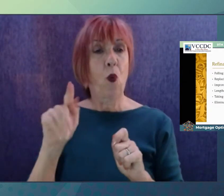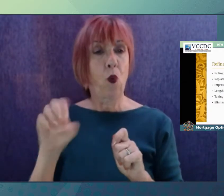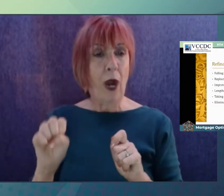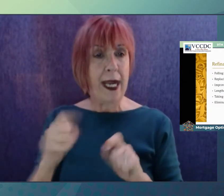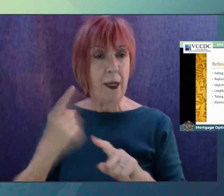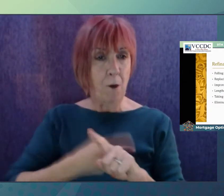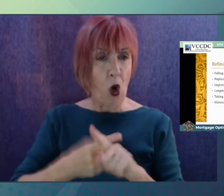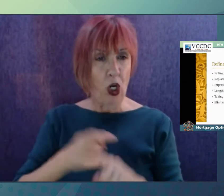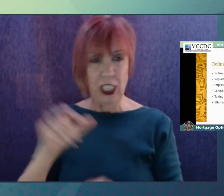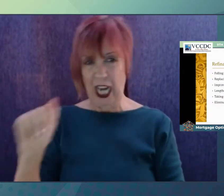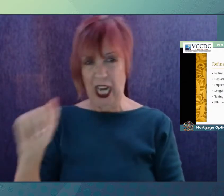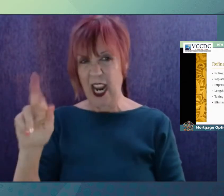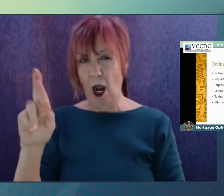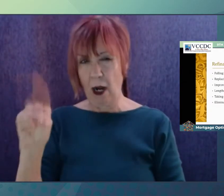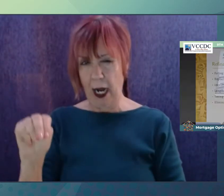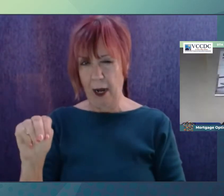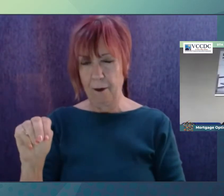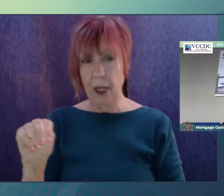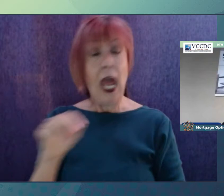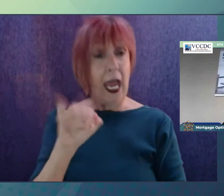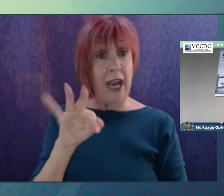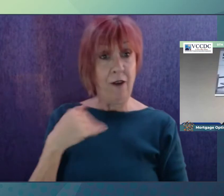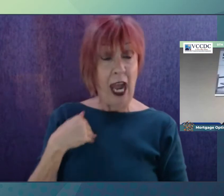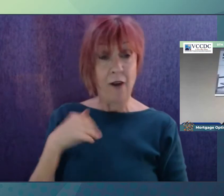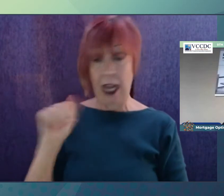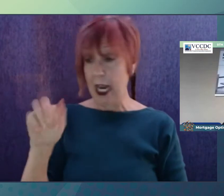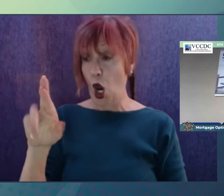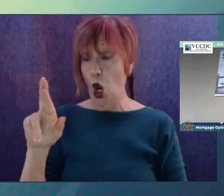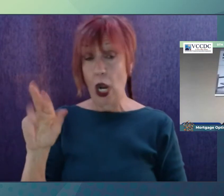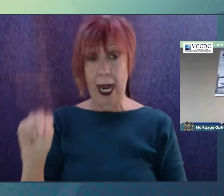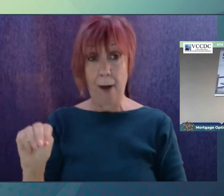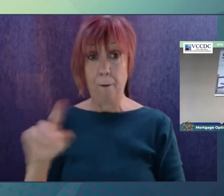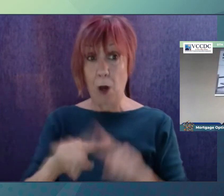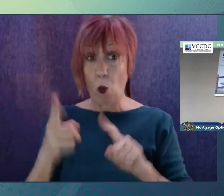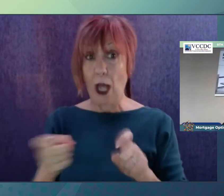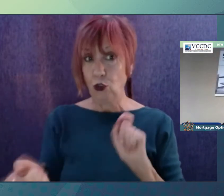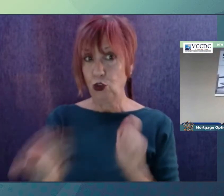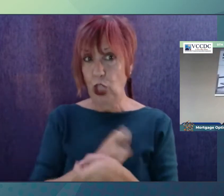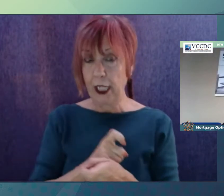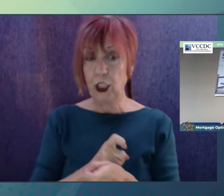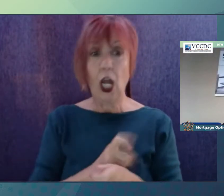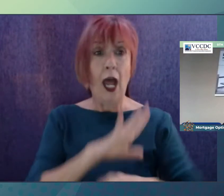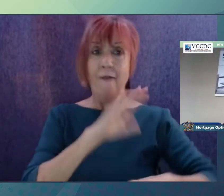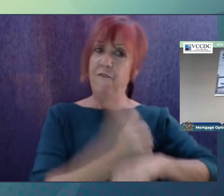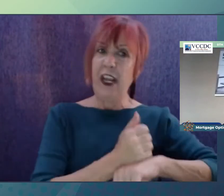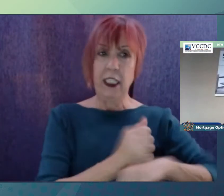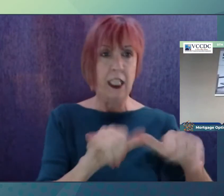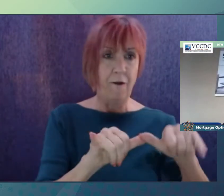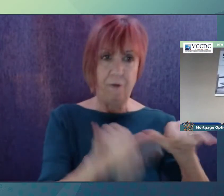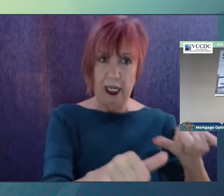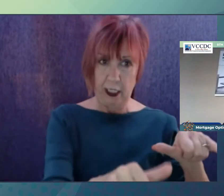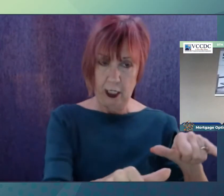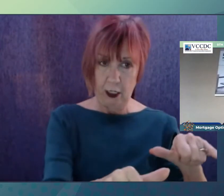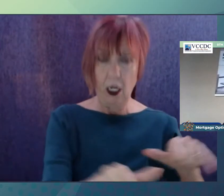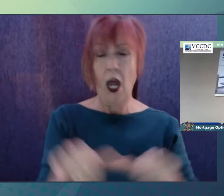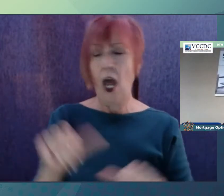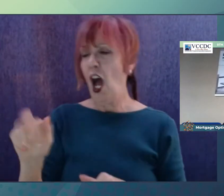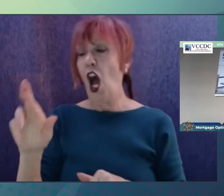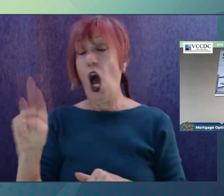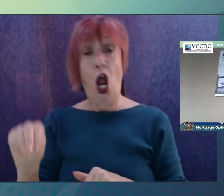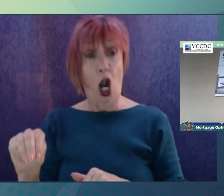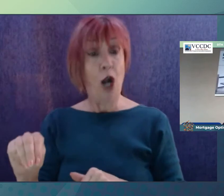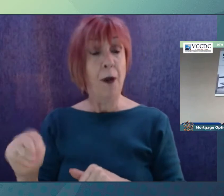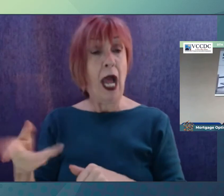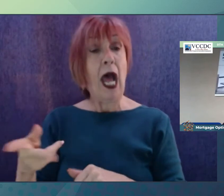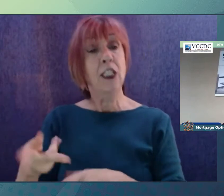have an ARM and you like to convert it into a fixed rate loan, you want to go the refinance route. An ARM is a loan that offers a low